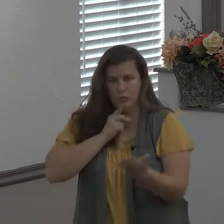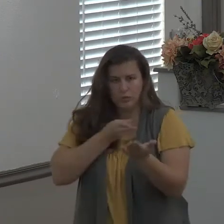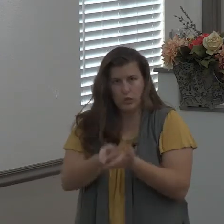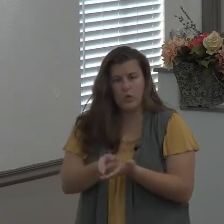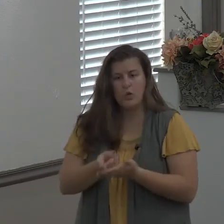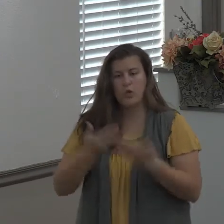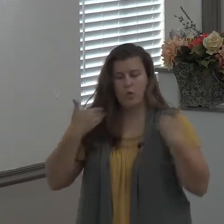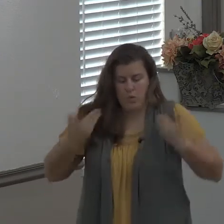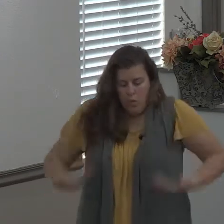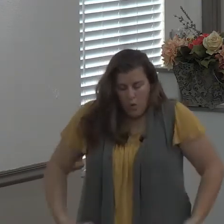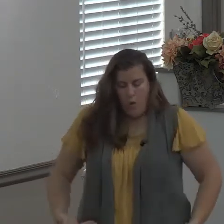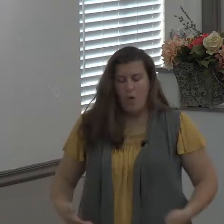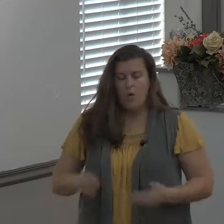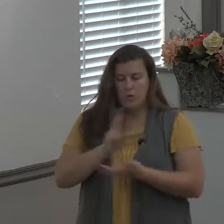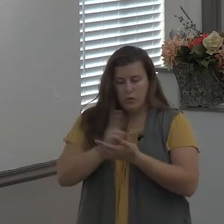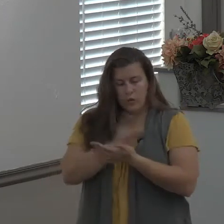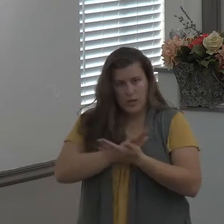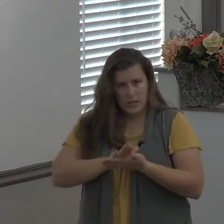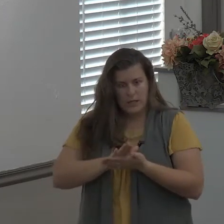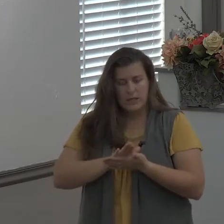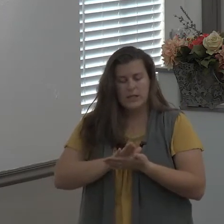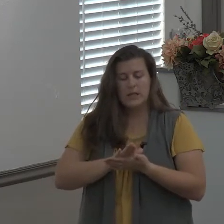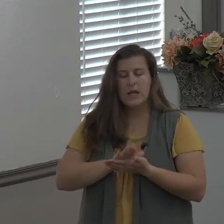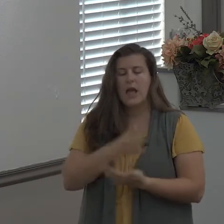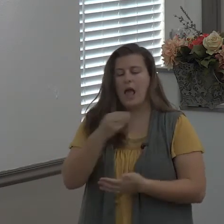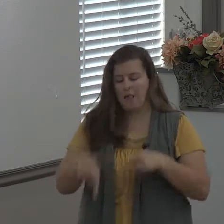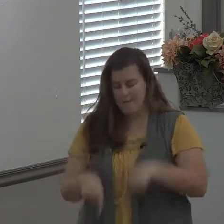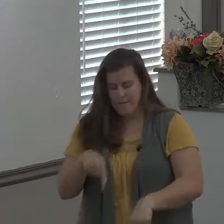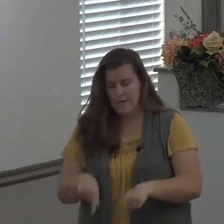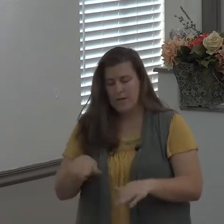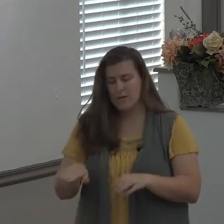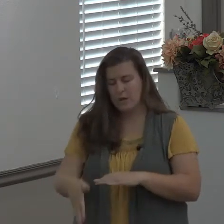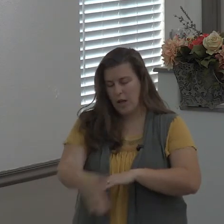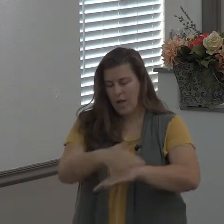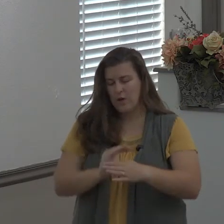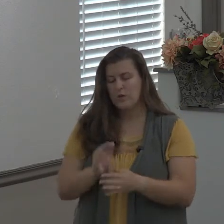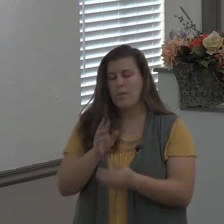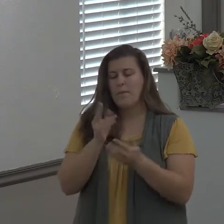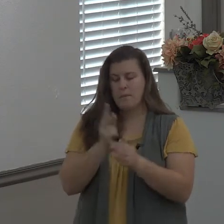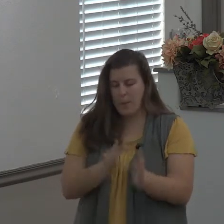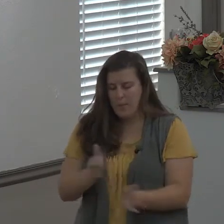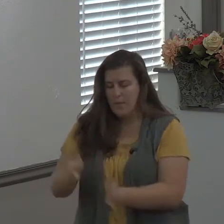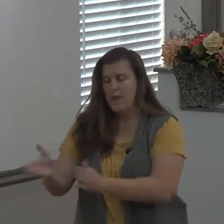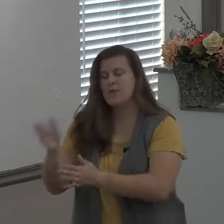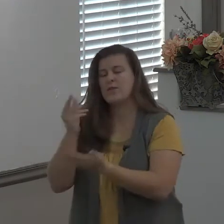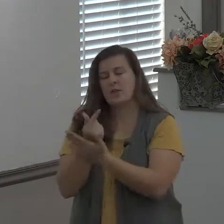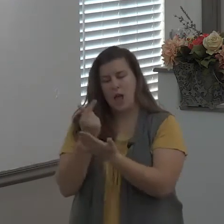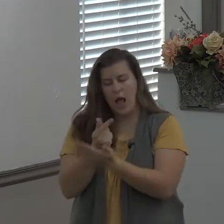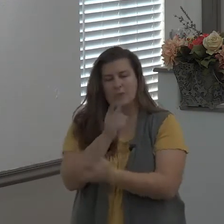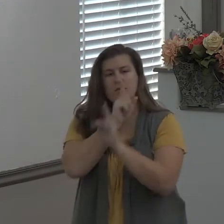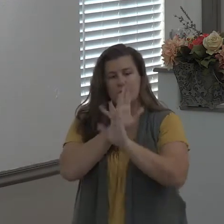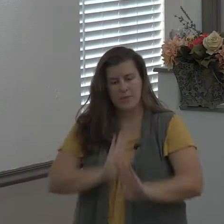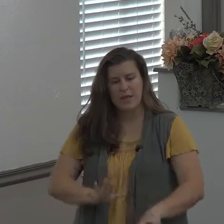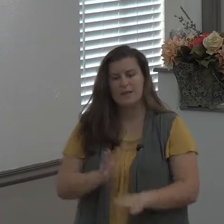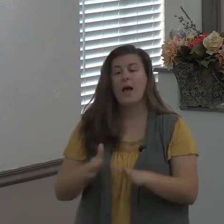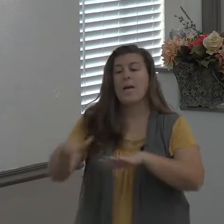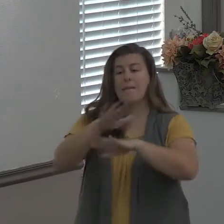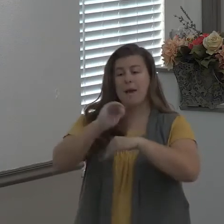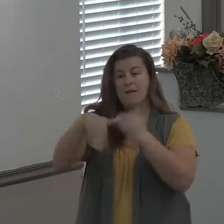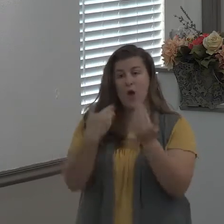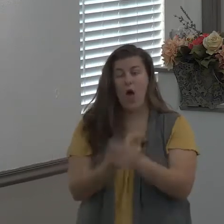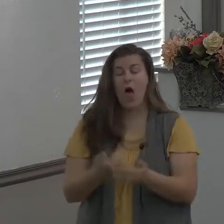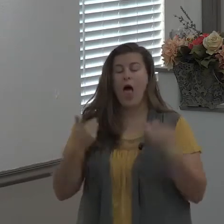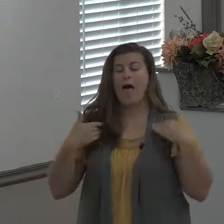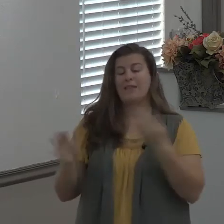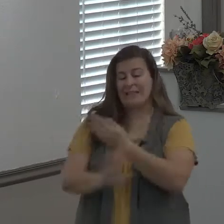stand, stand therefore, having your loins girt about with truth, and having on the breastplate of righteousness, and your feet shod